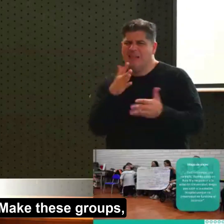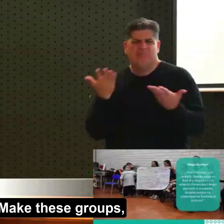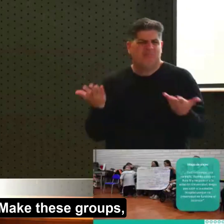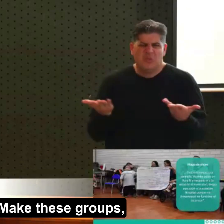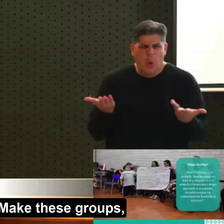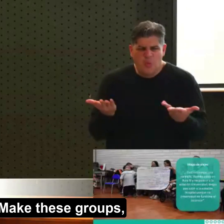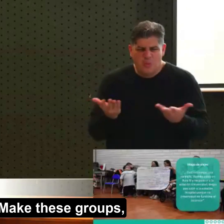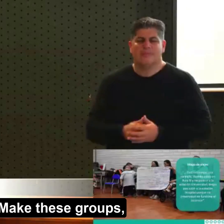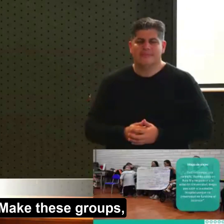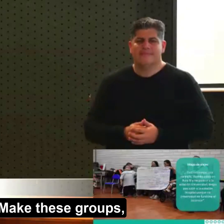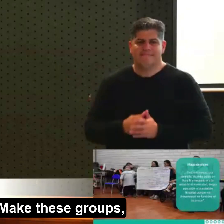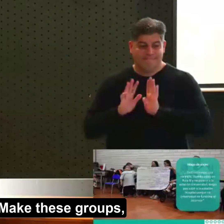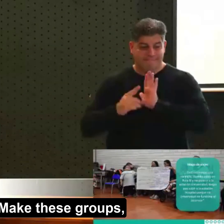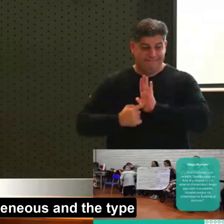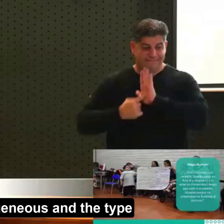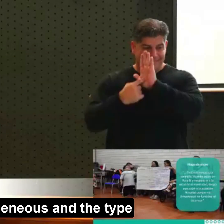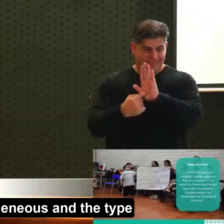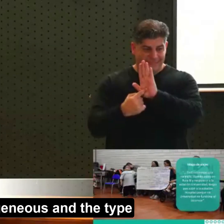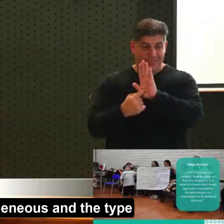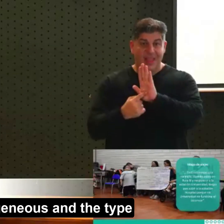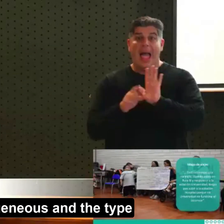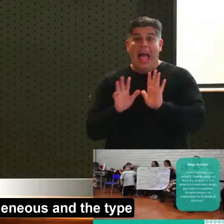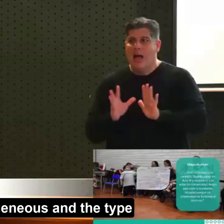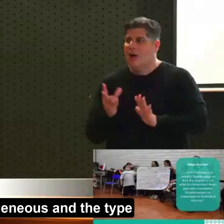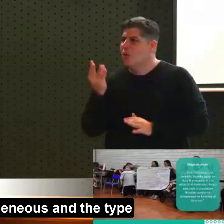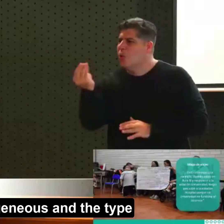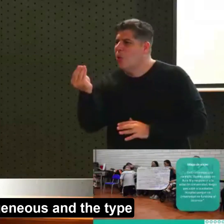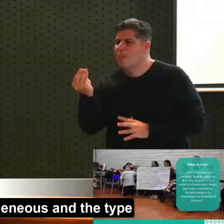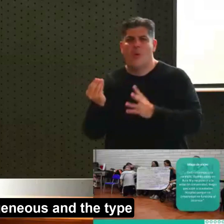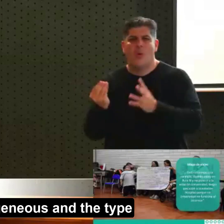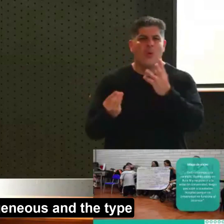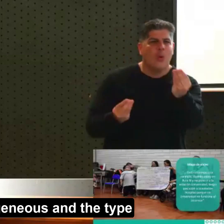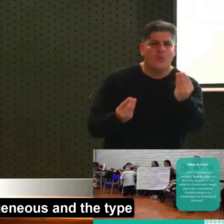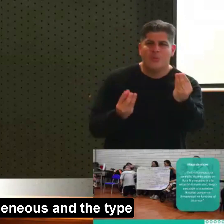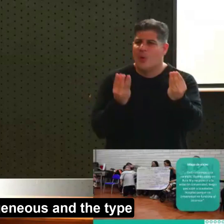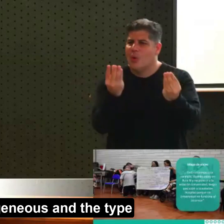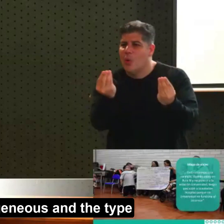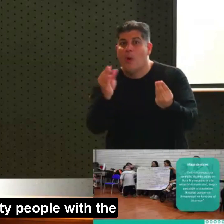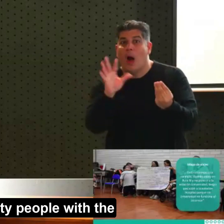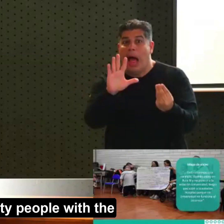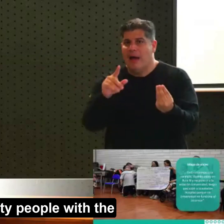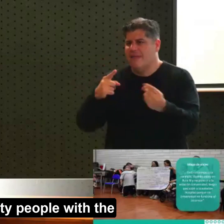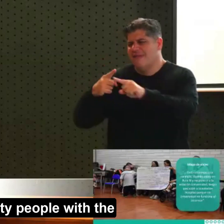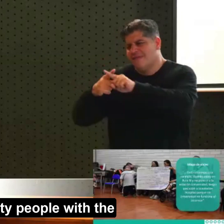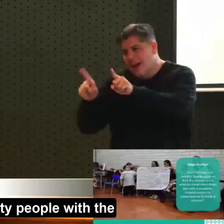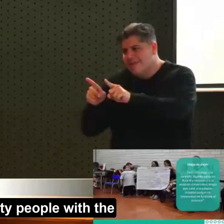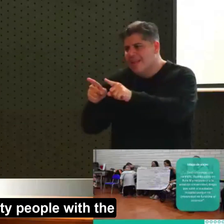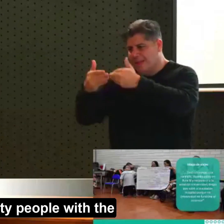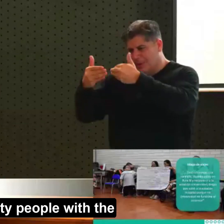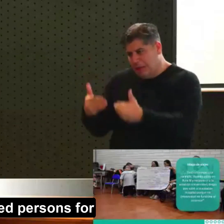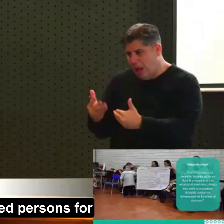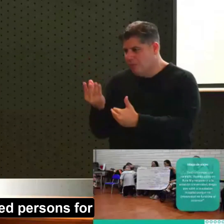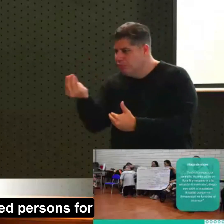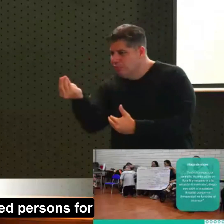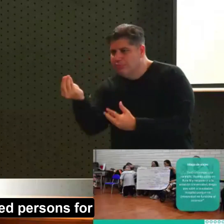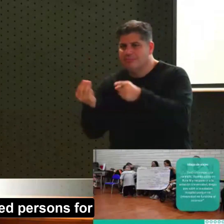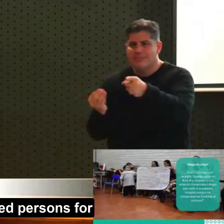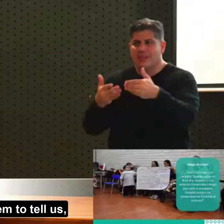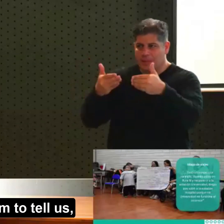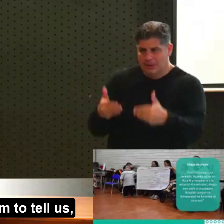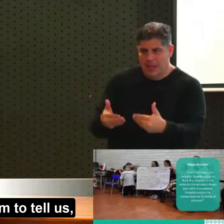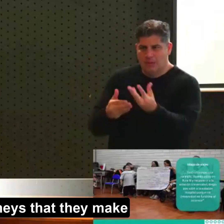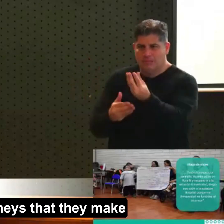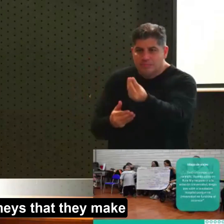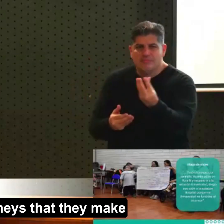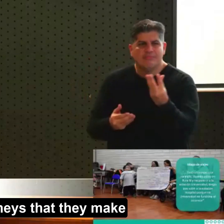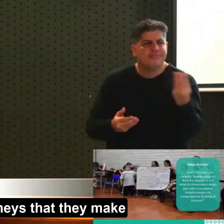tried to make these groups very heterogeneous, the type of disability, people with the disabled persons, for